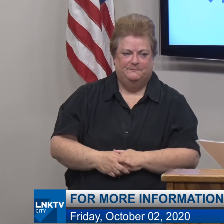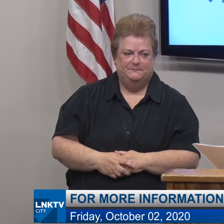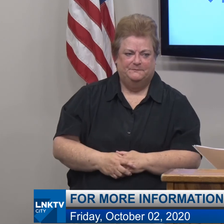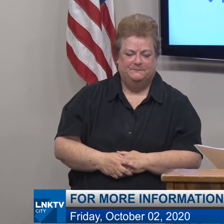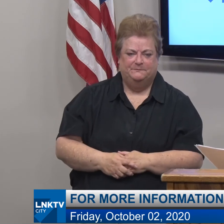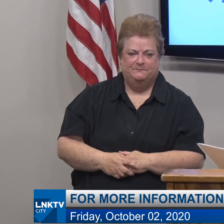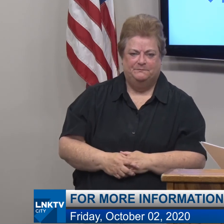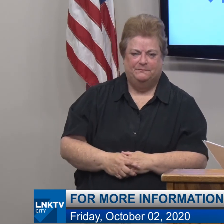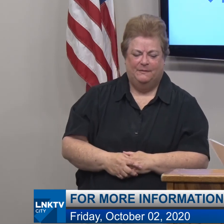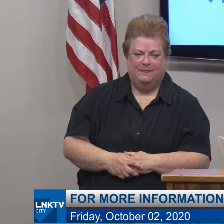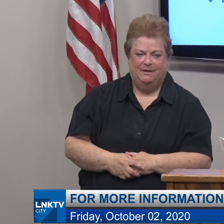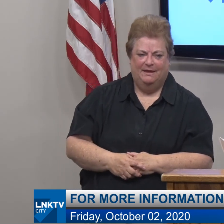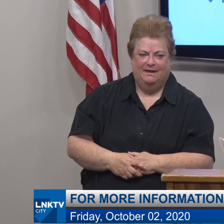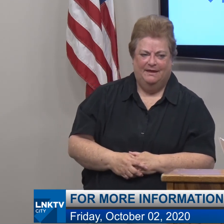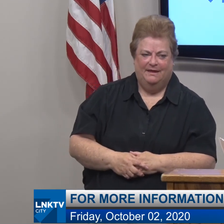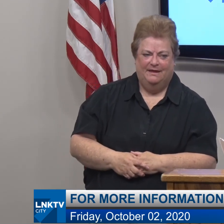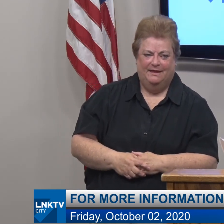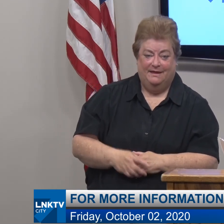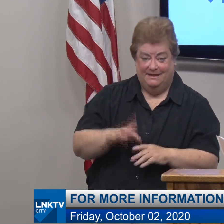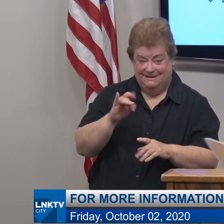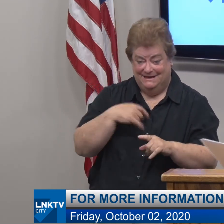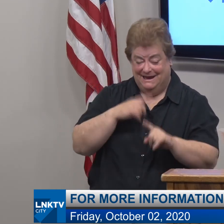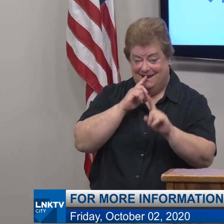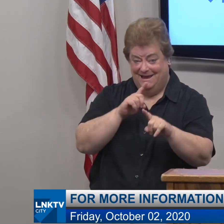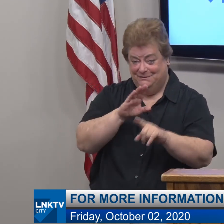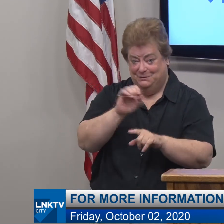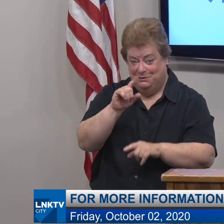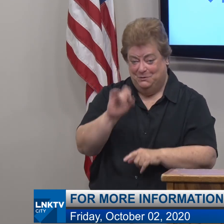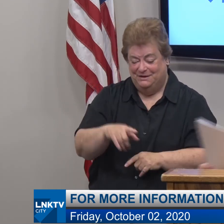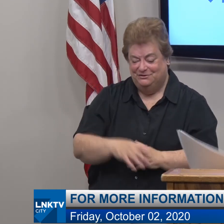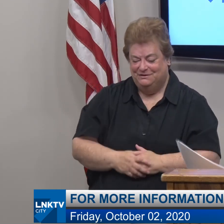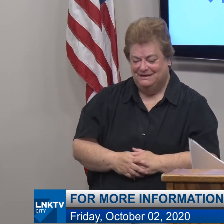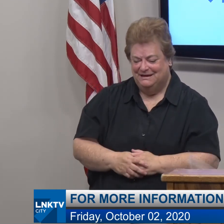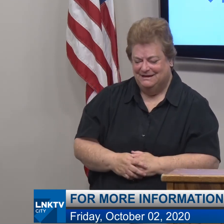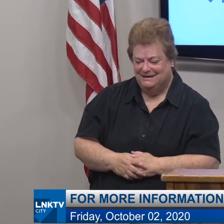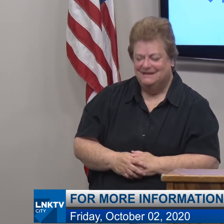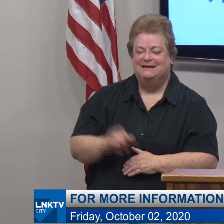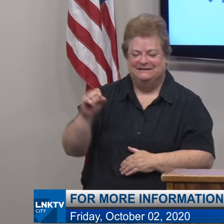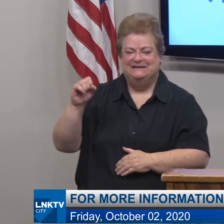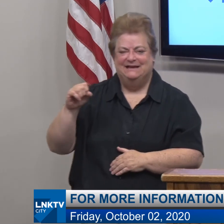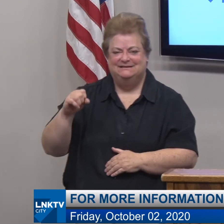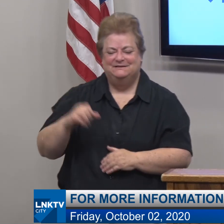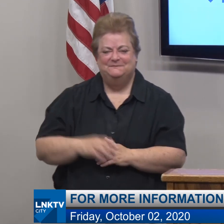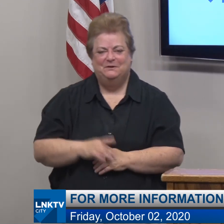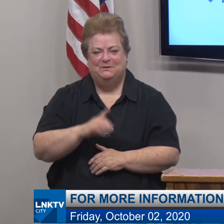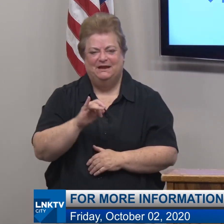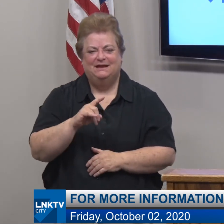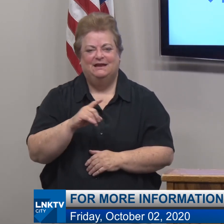I think Dr. I Lopez, answered- yeah, I yeah, answered your question, Riley. I believe you did.